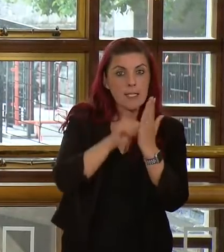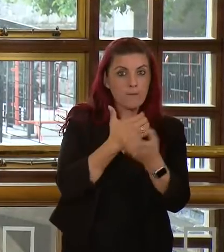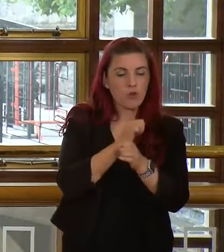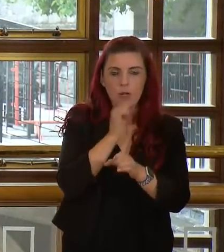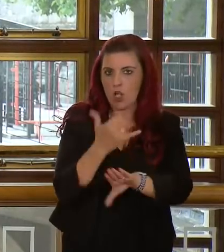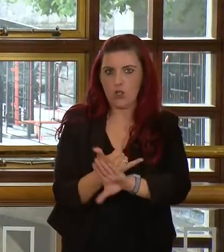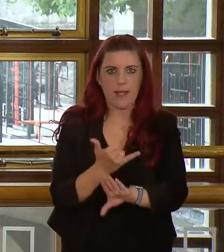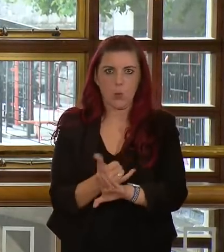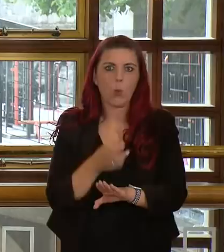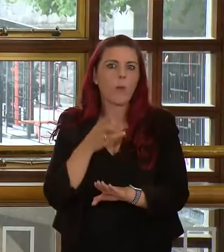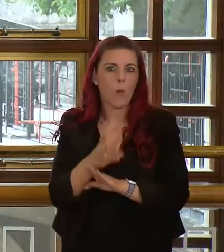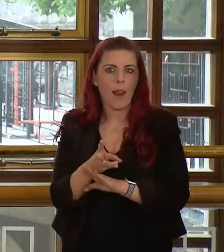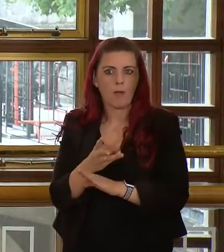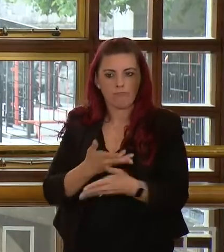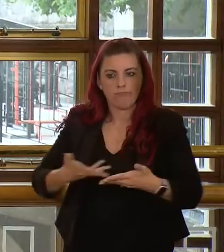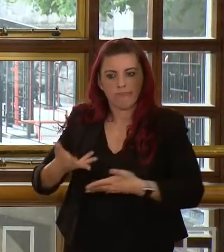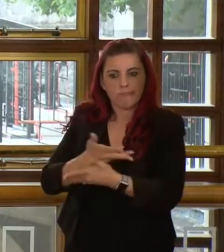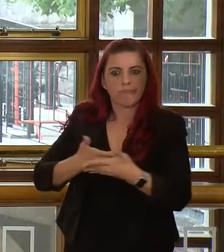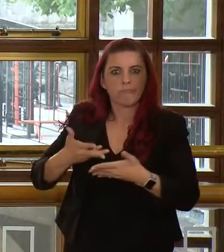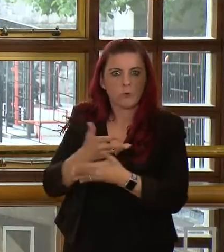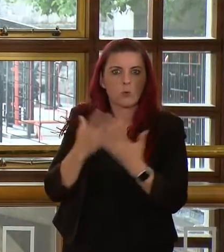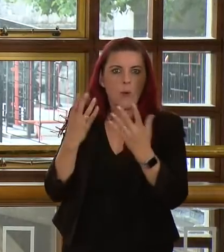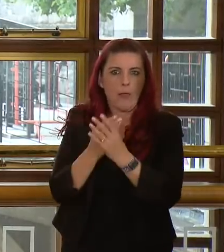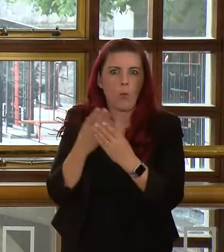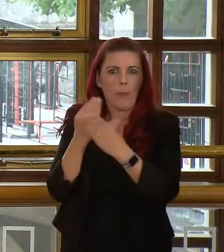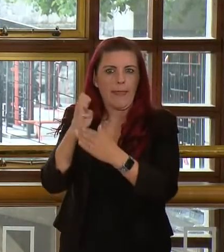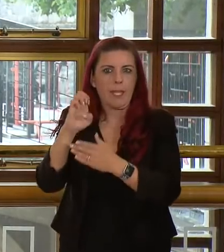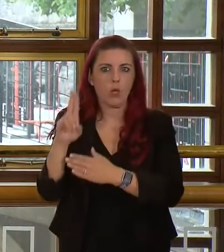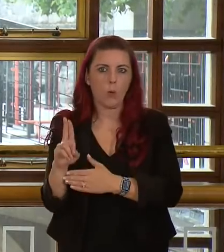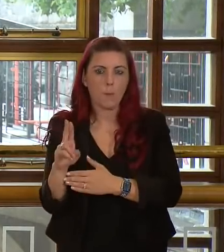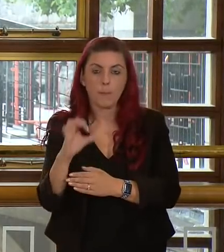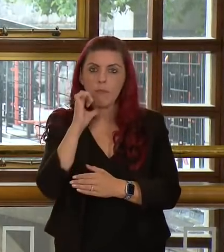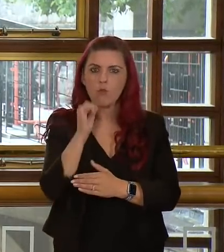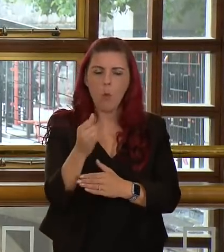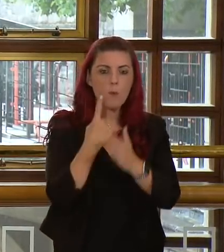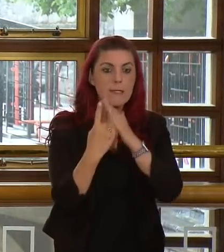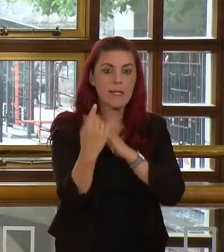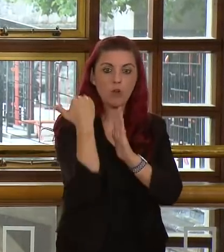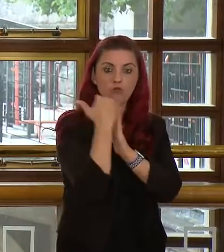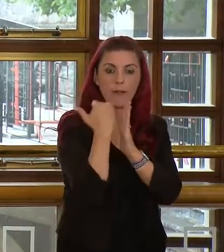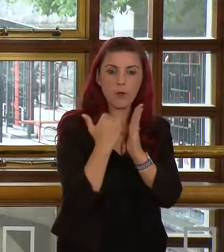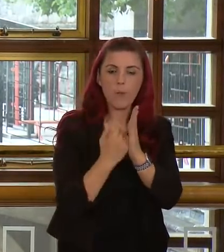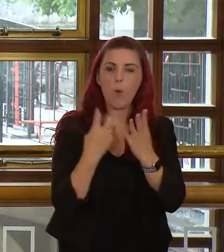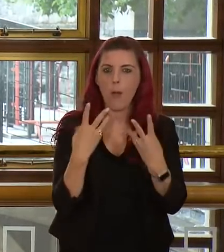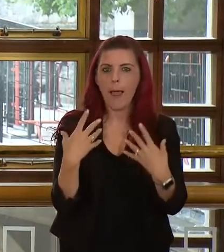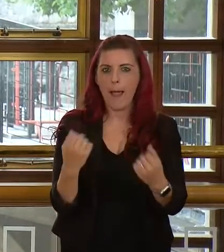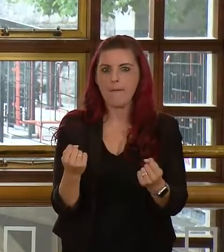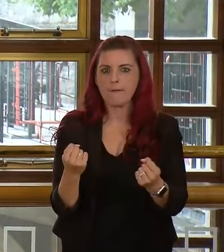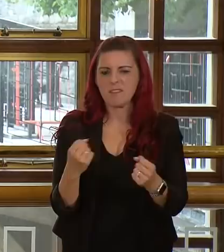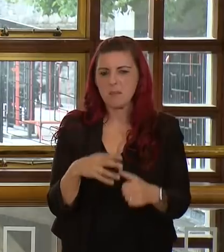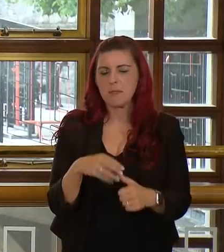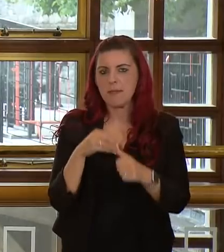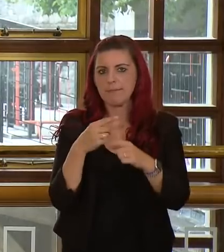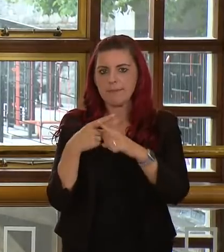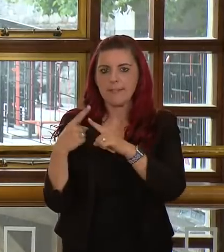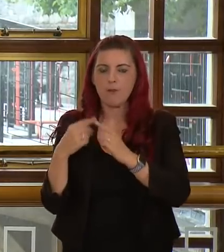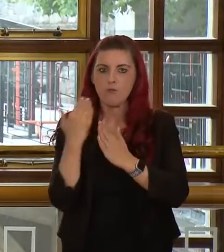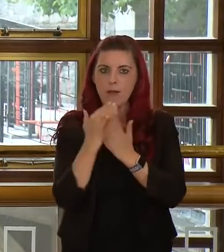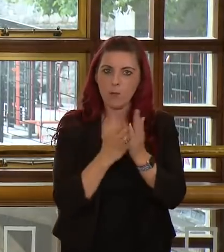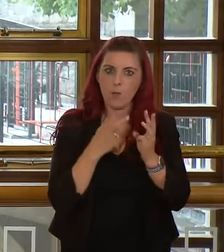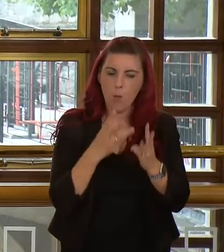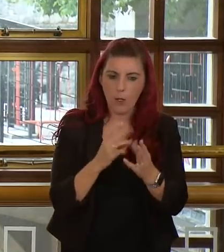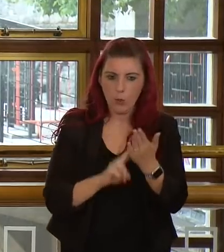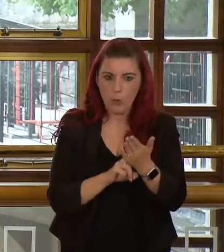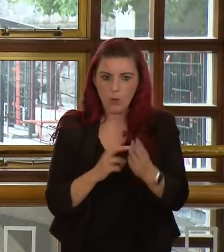level. There's no single criteria that will be used, but it'll be a mix of epidemiological criteria that will be used